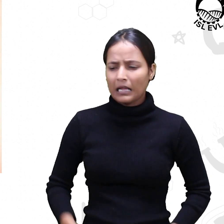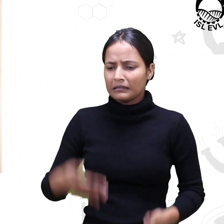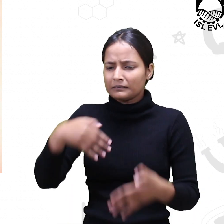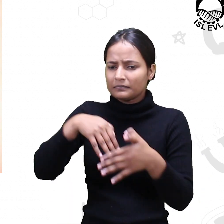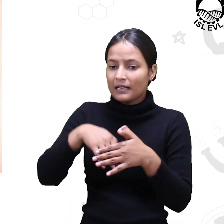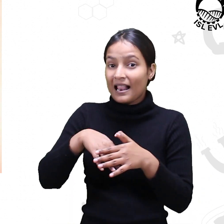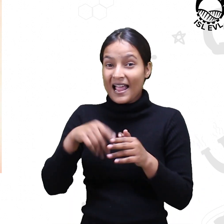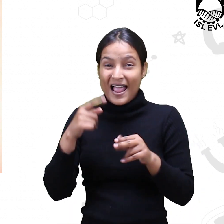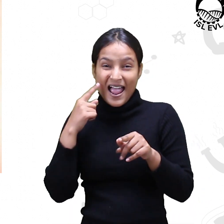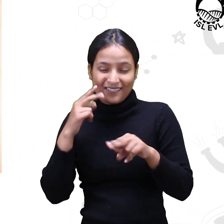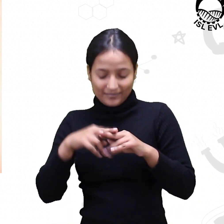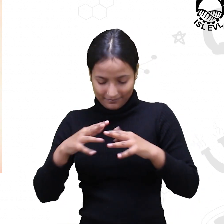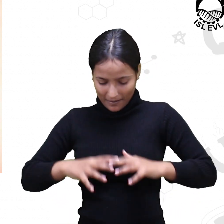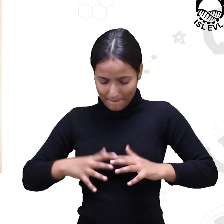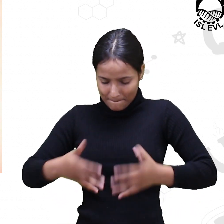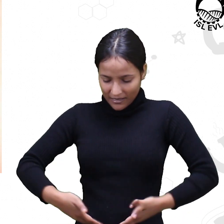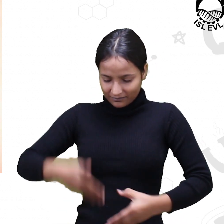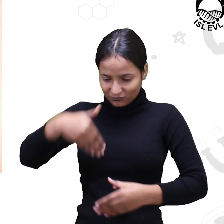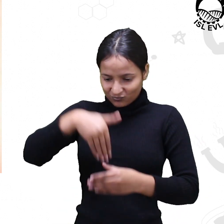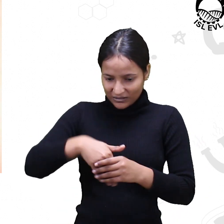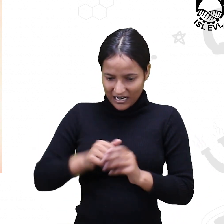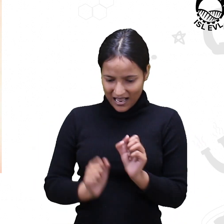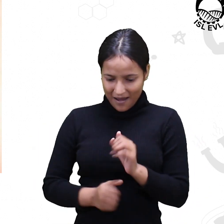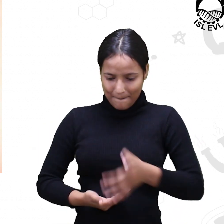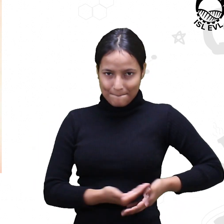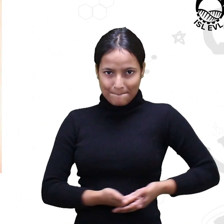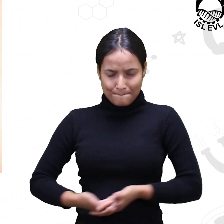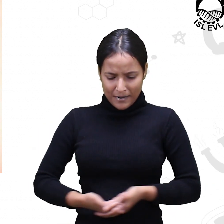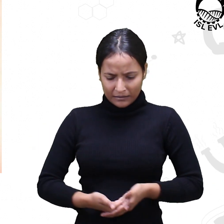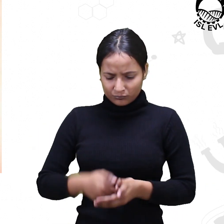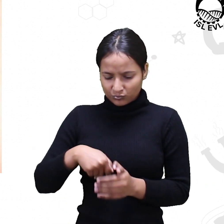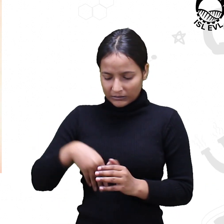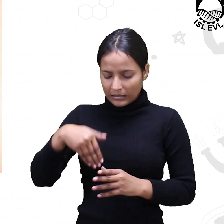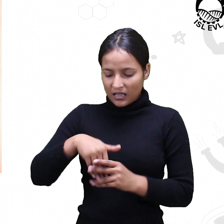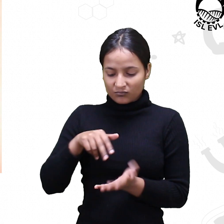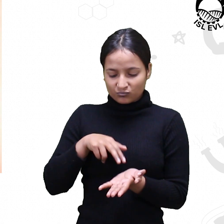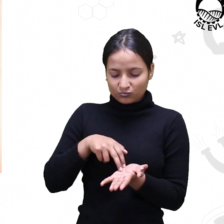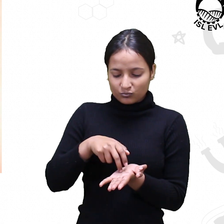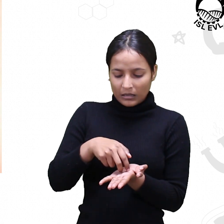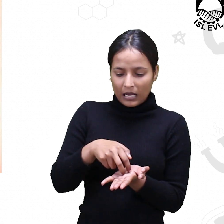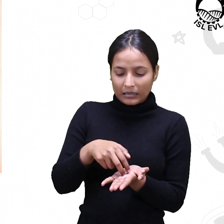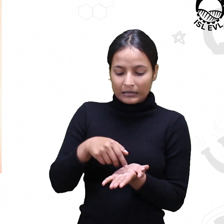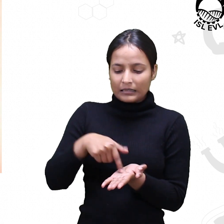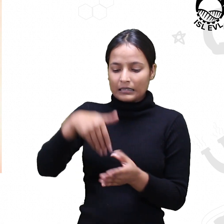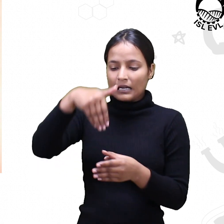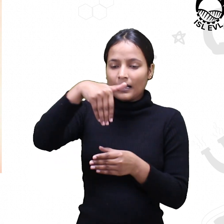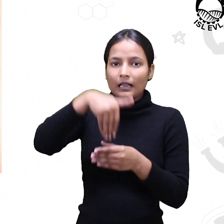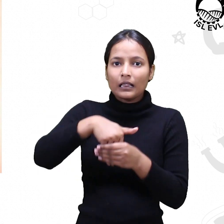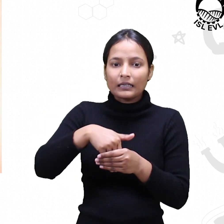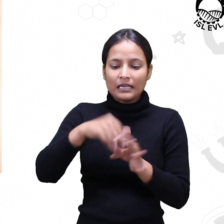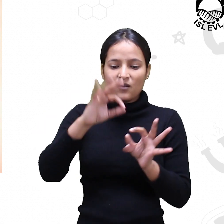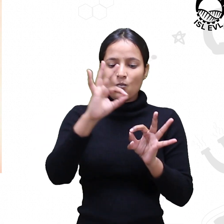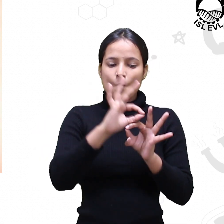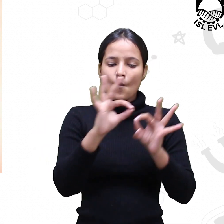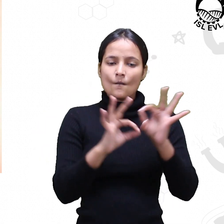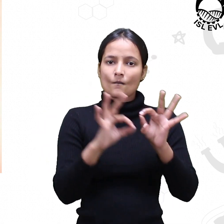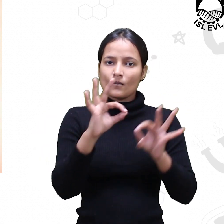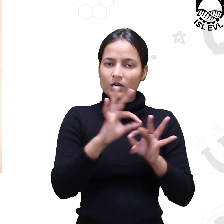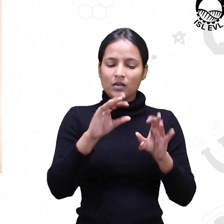is developing and making future bones, it is also making connections with the developing